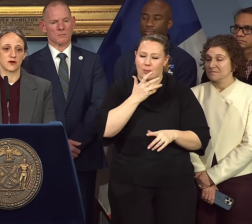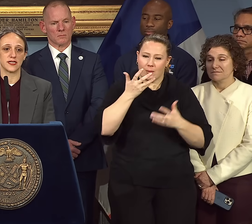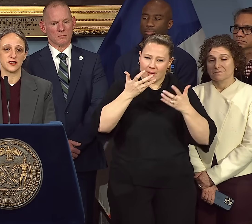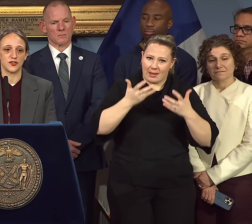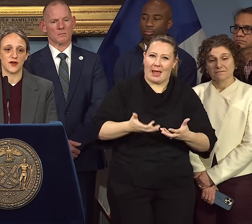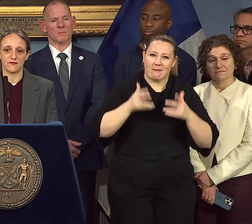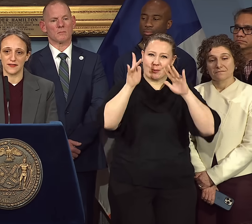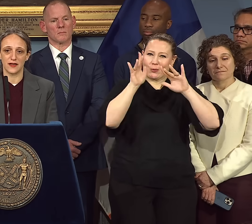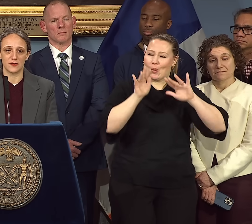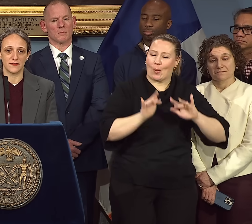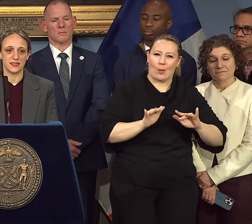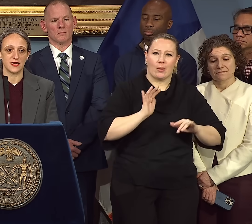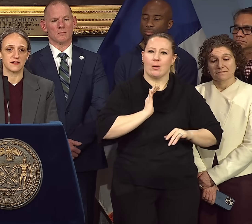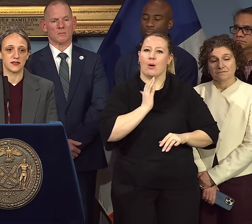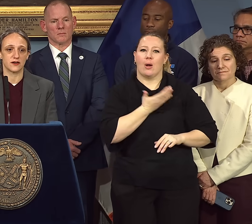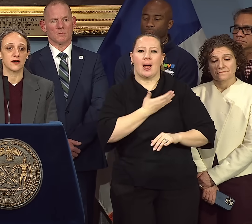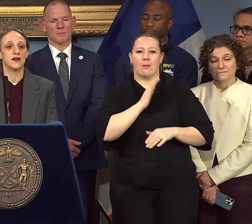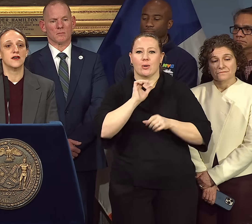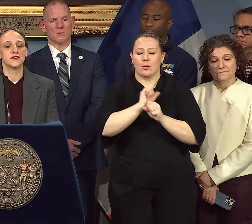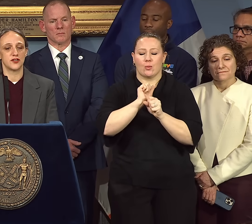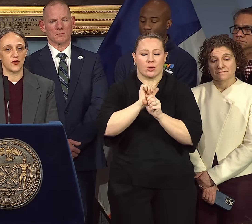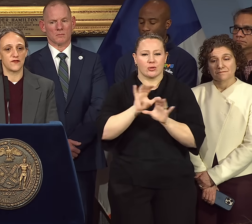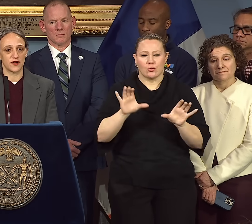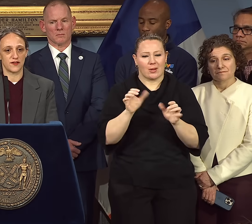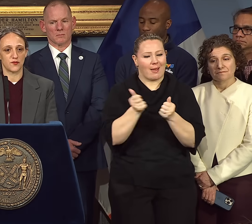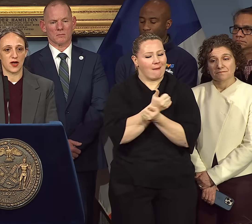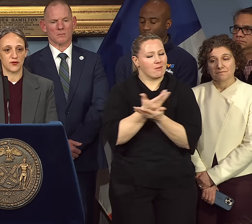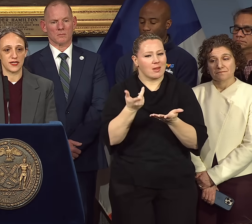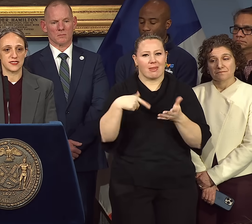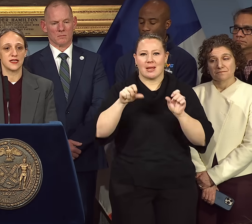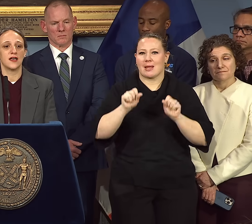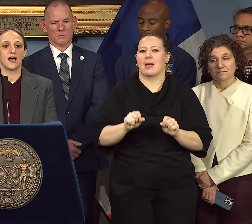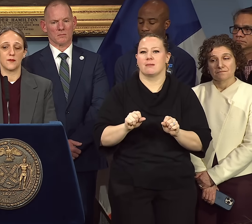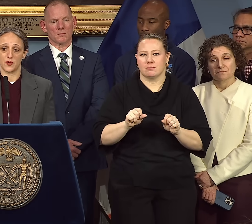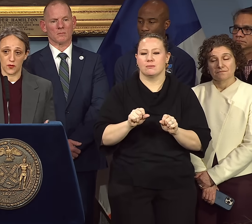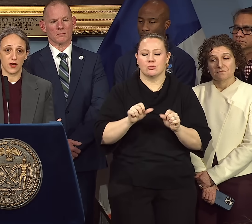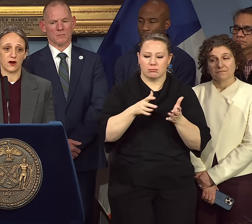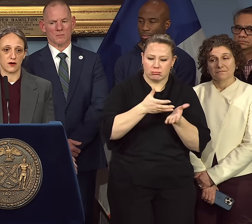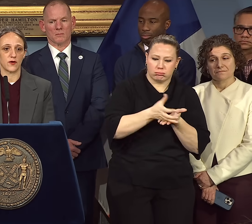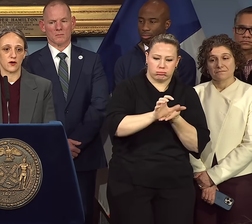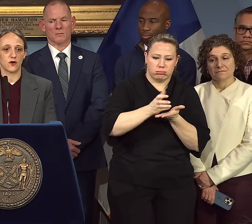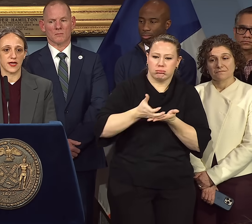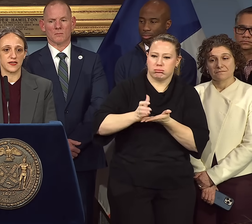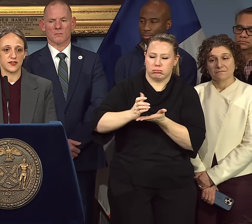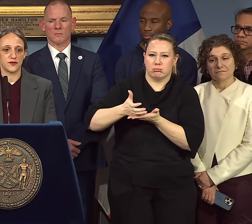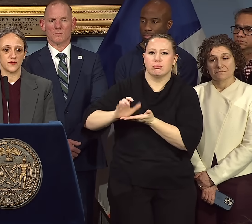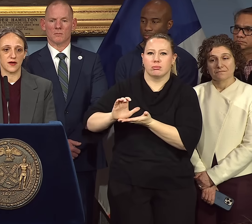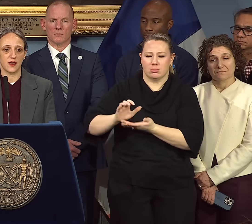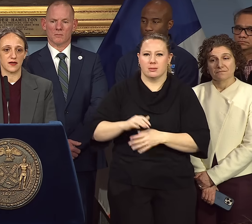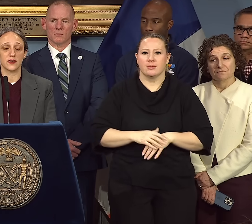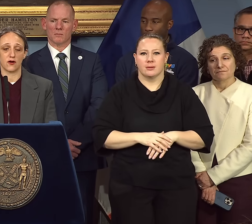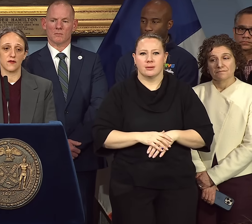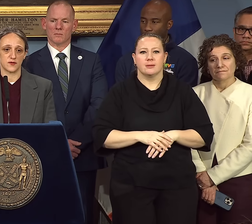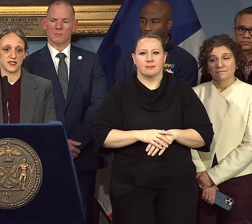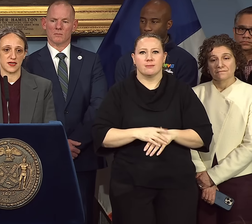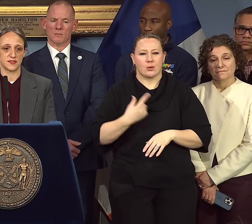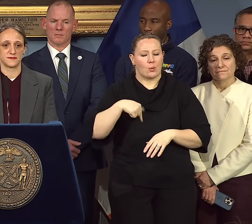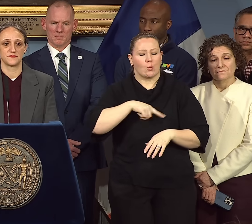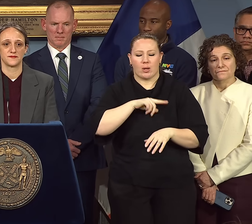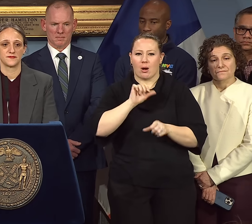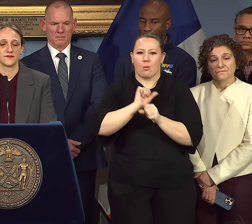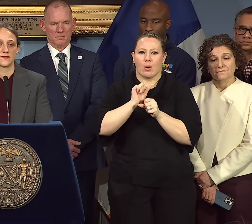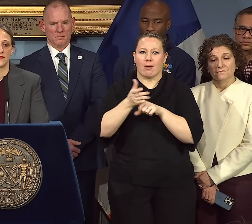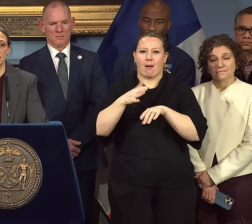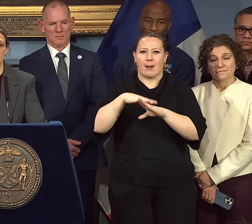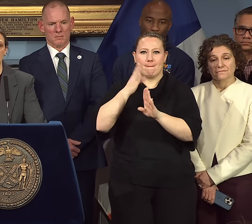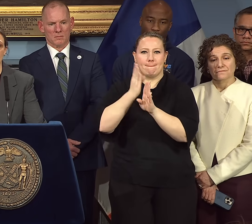workers are working to do everything around the city to clear snow in front of their properties, but we are working to clear all those bus stops.